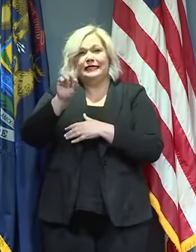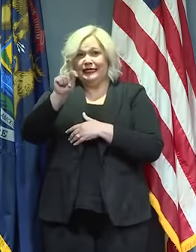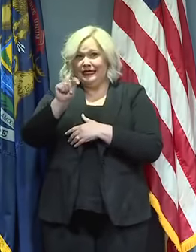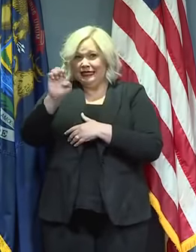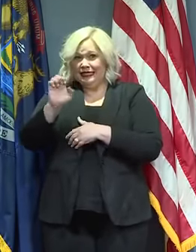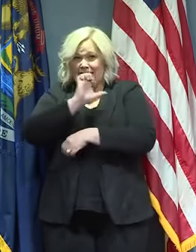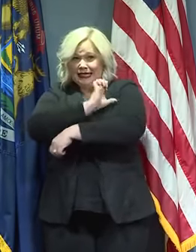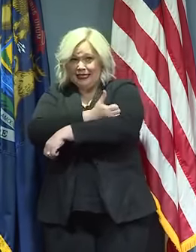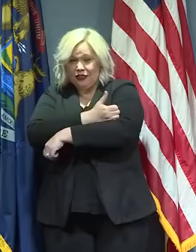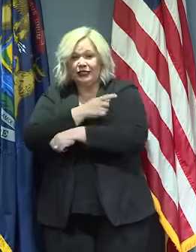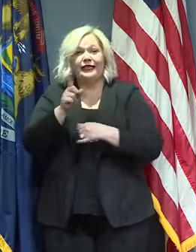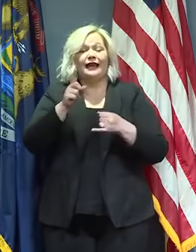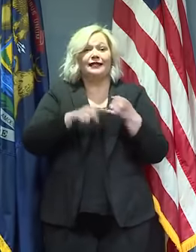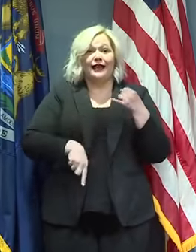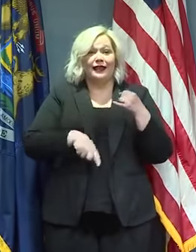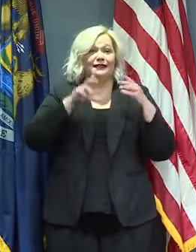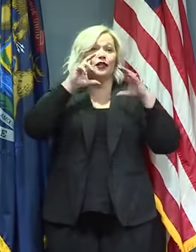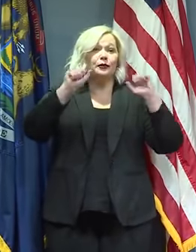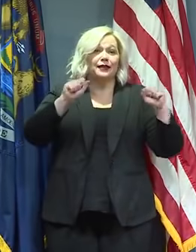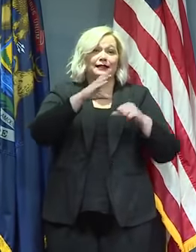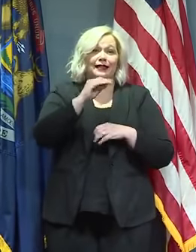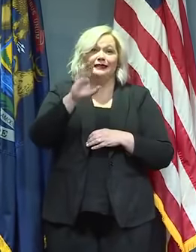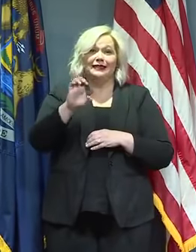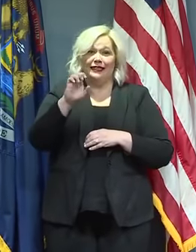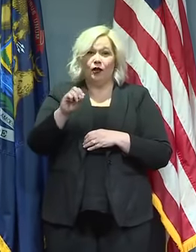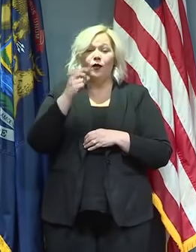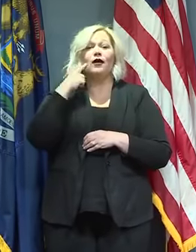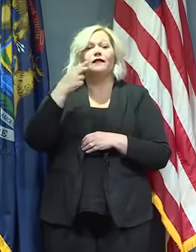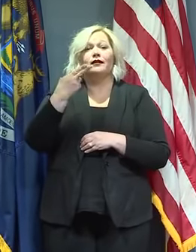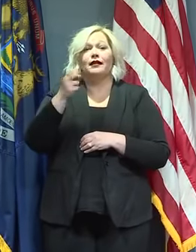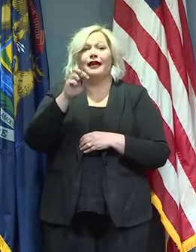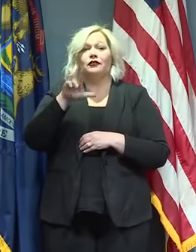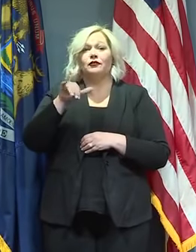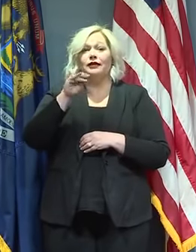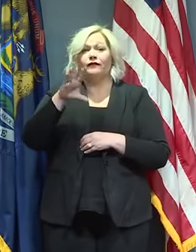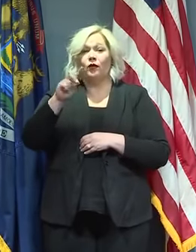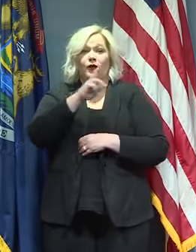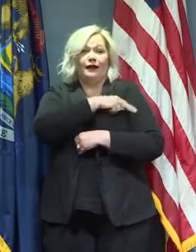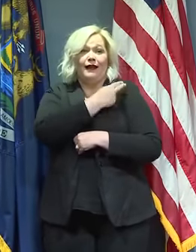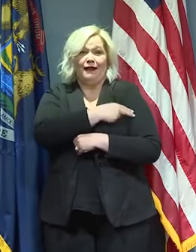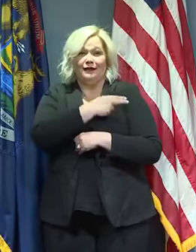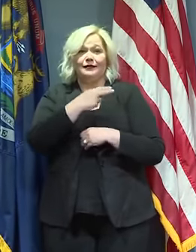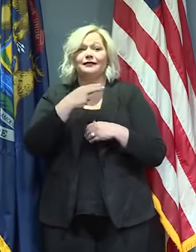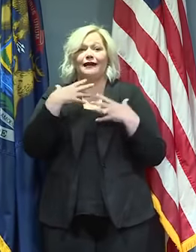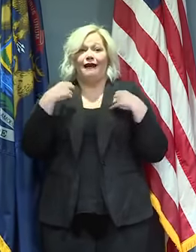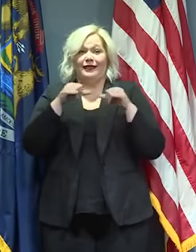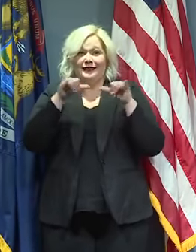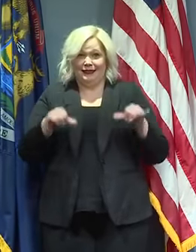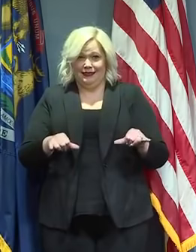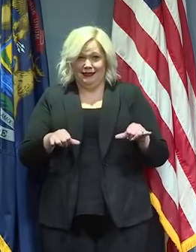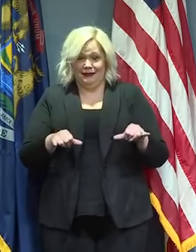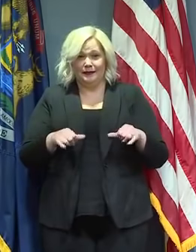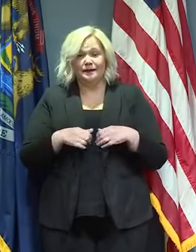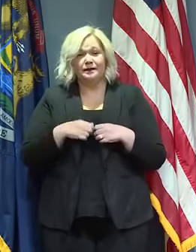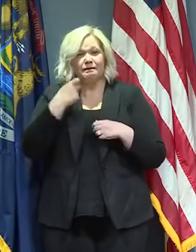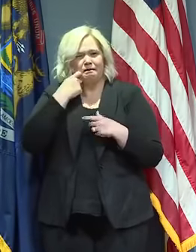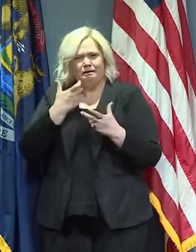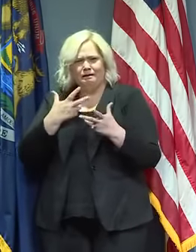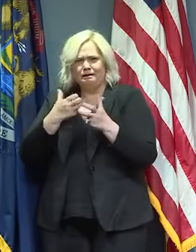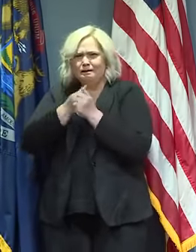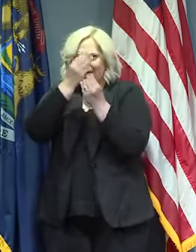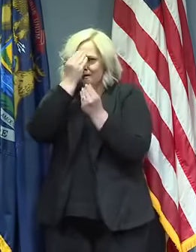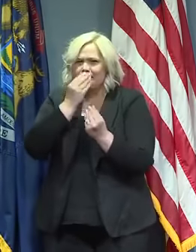and Wright Lassiter, the President and CEO of the Henry Ford Health System. A couple of updates.